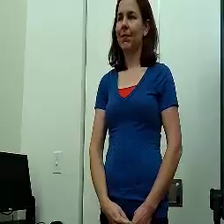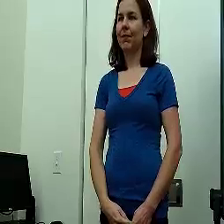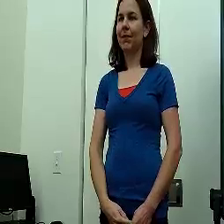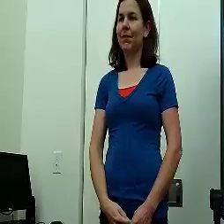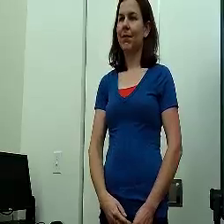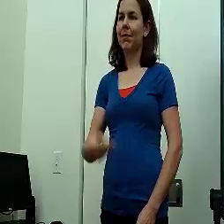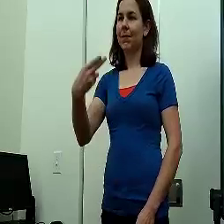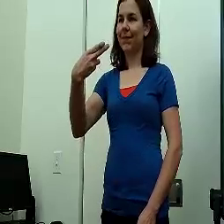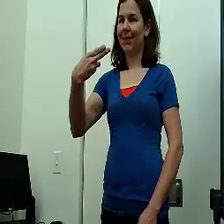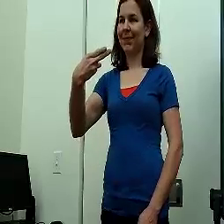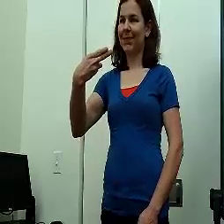Julia.